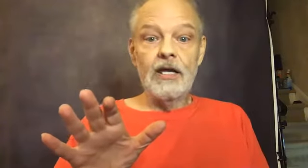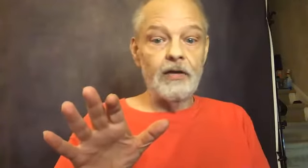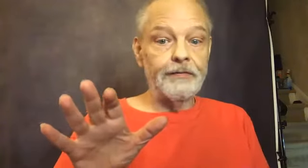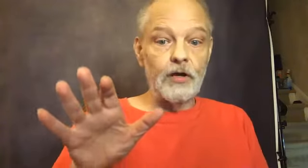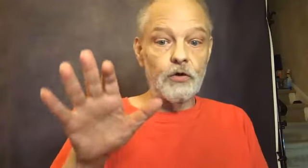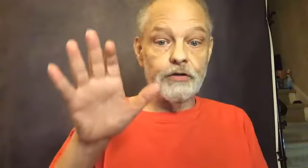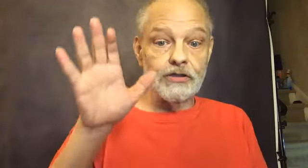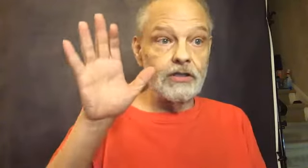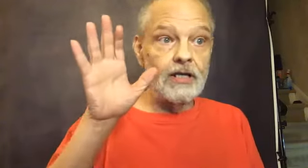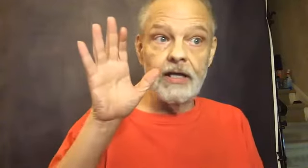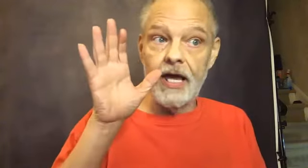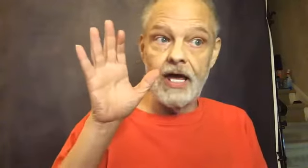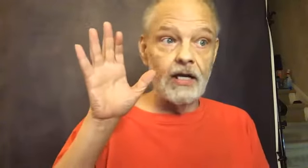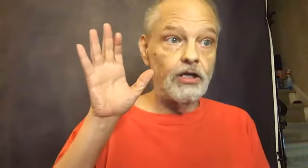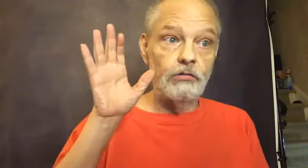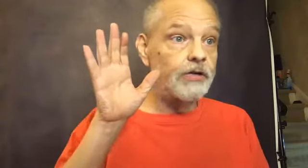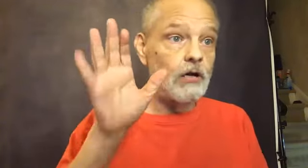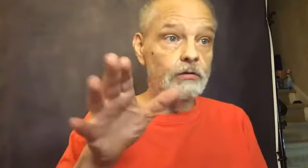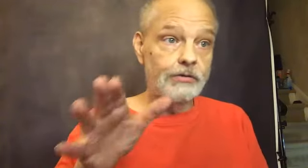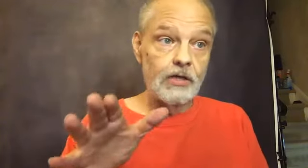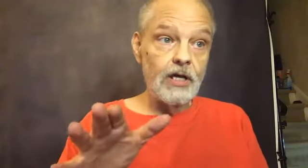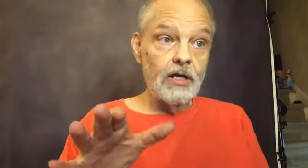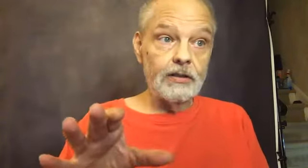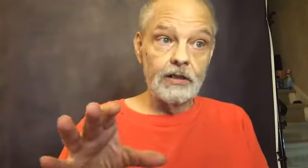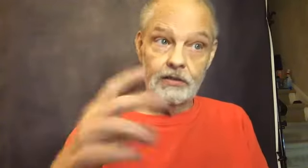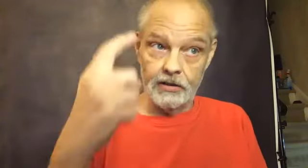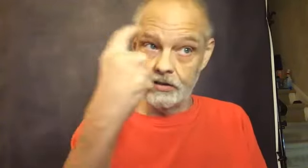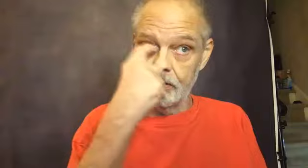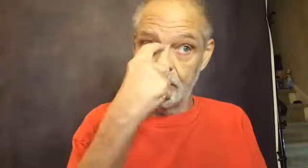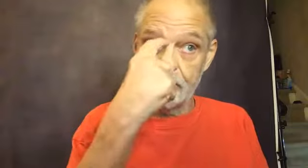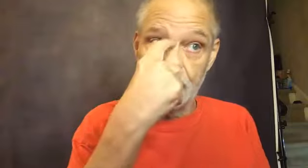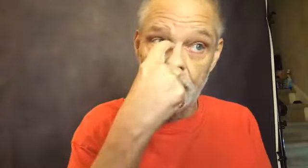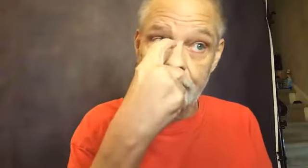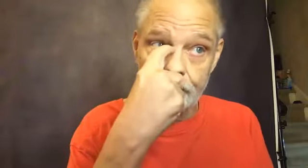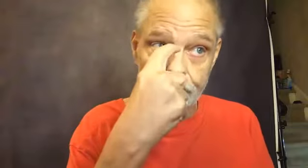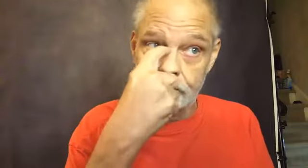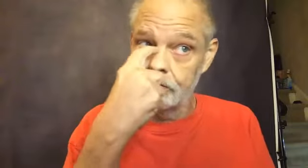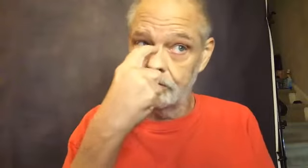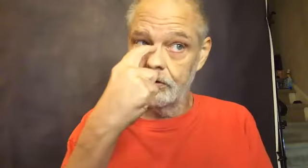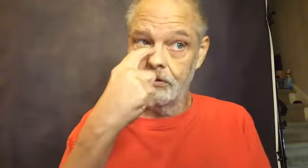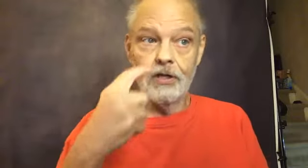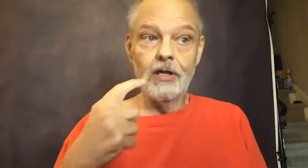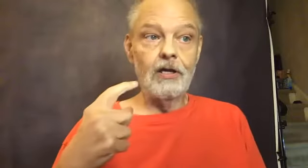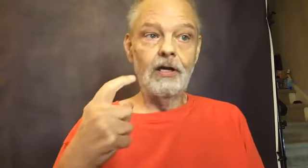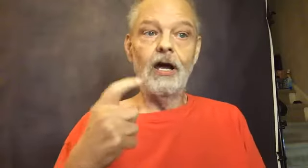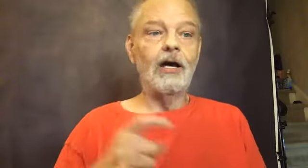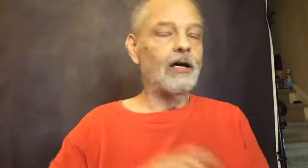If they were Christian and they had a huge nose, then their name sign might be Christian.